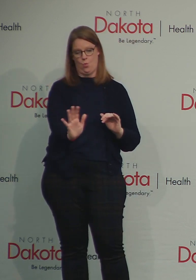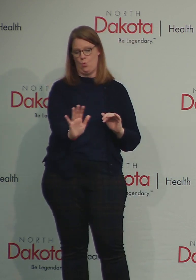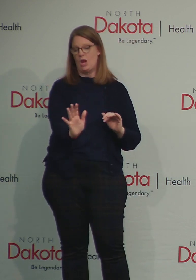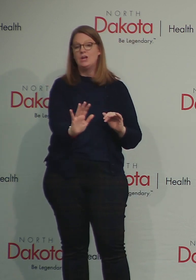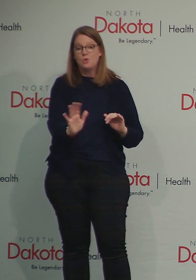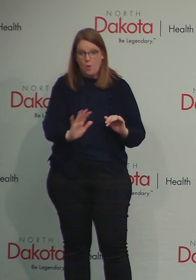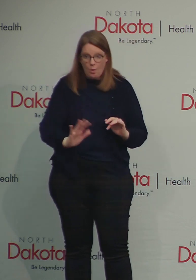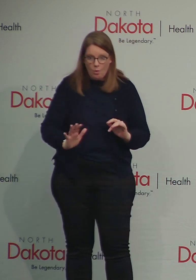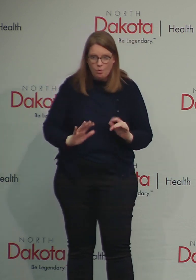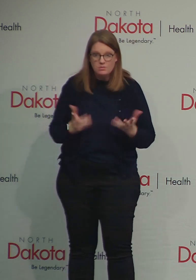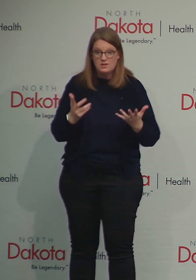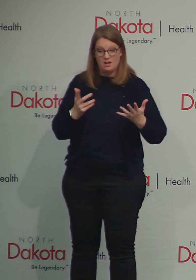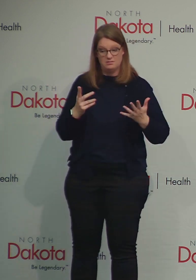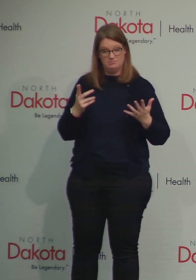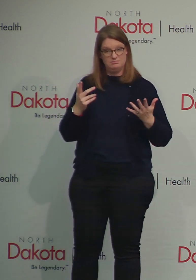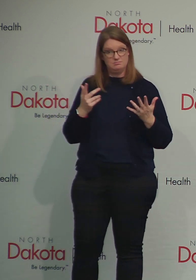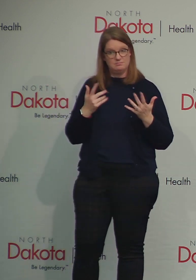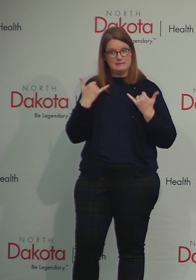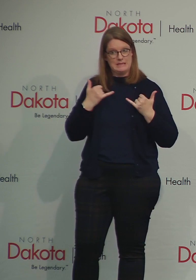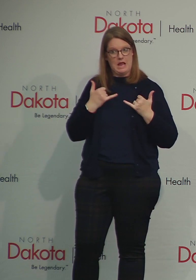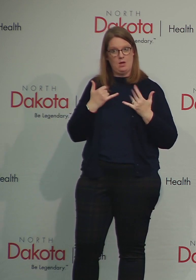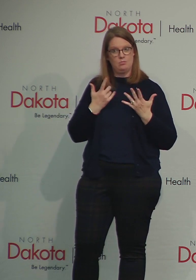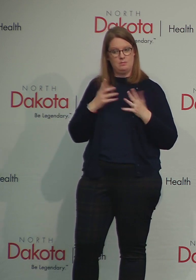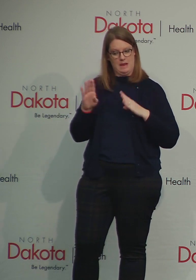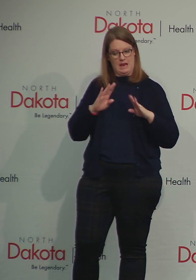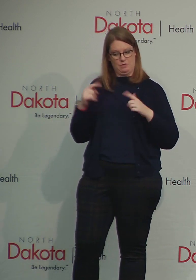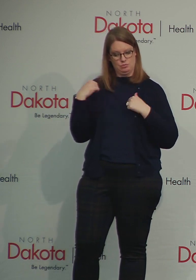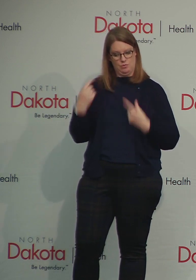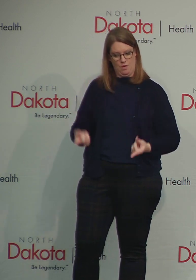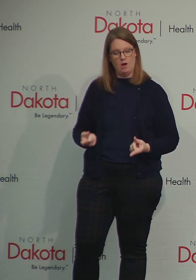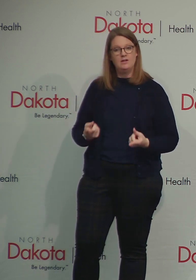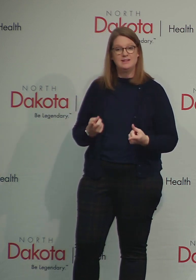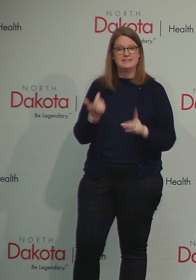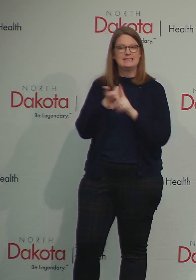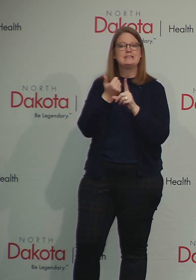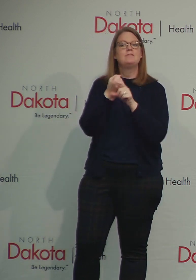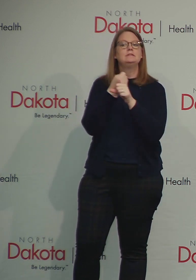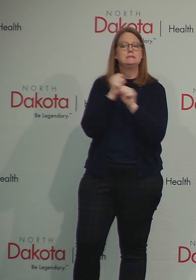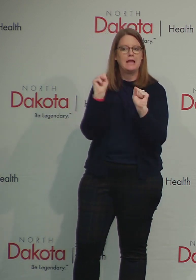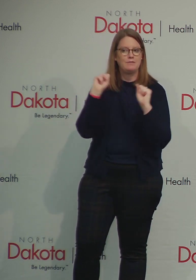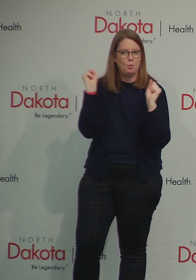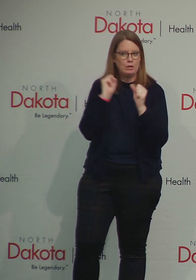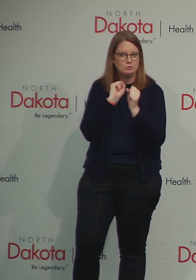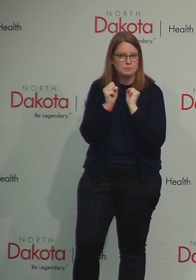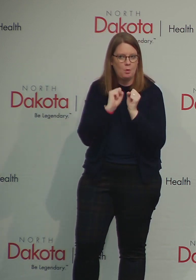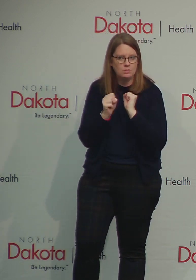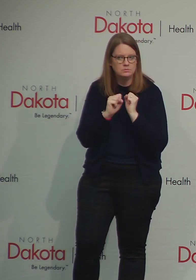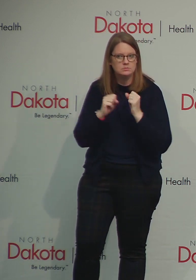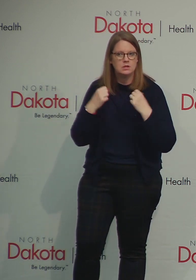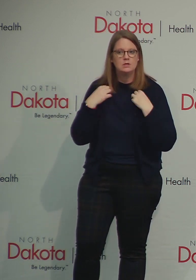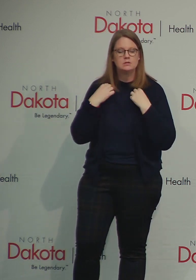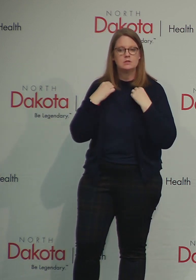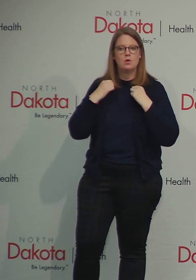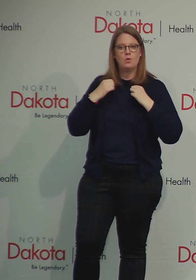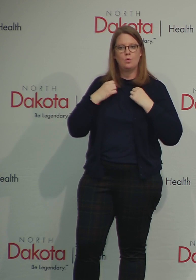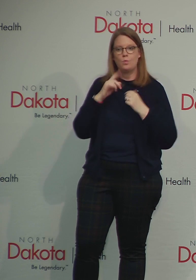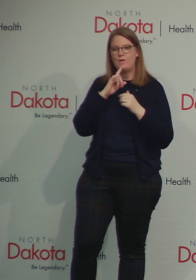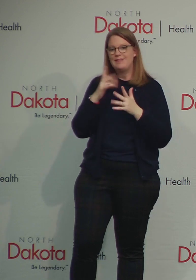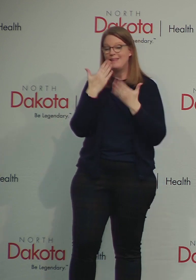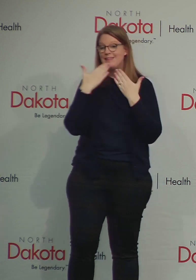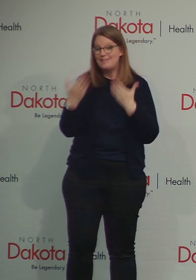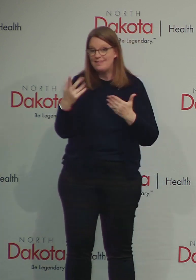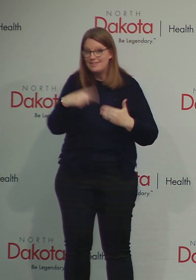actions we've taken already has helped us save the winter sports season. And so again, thank you all for doing